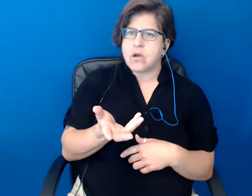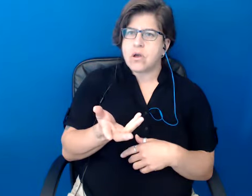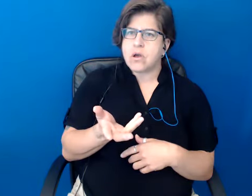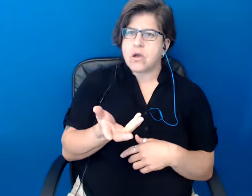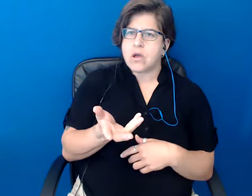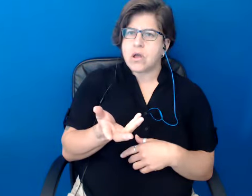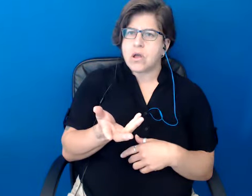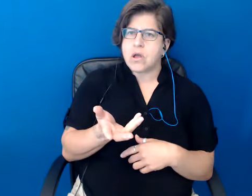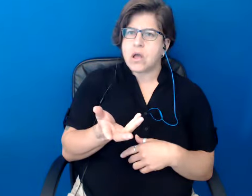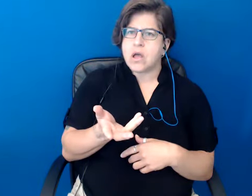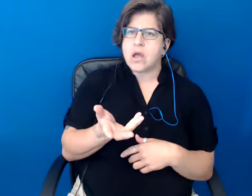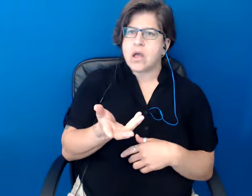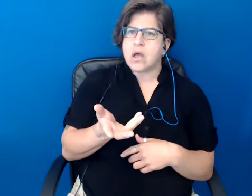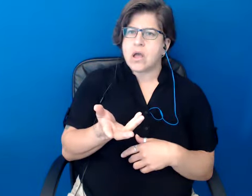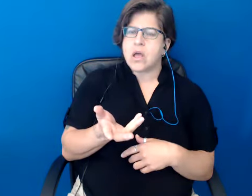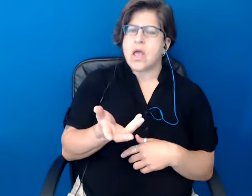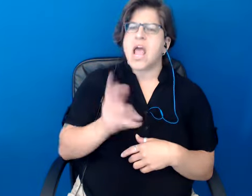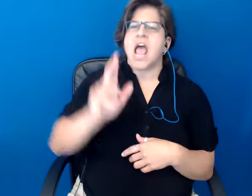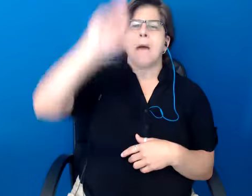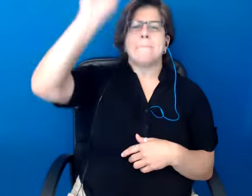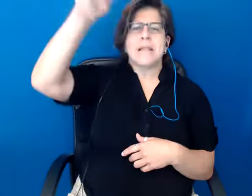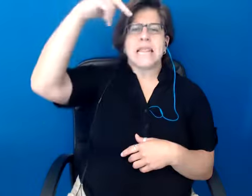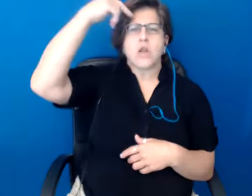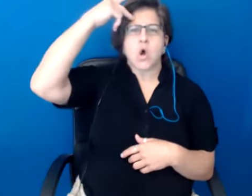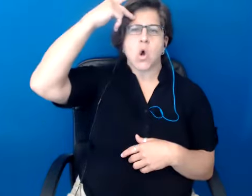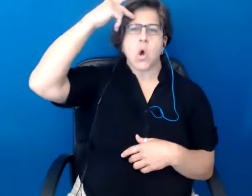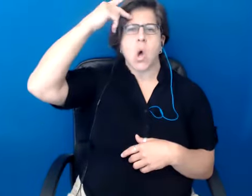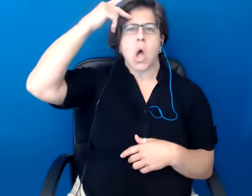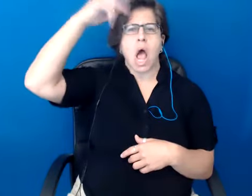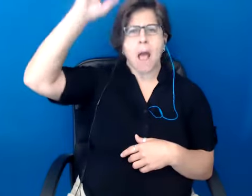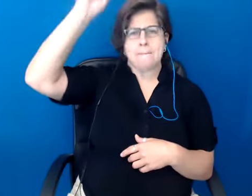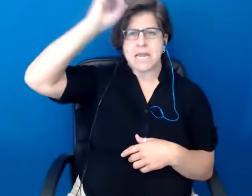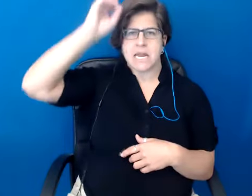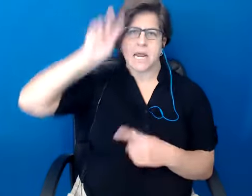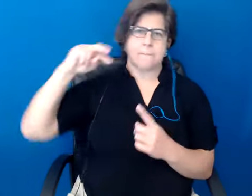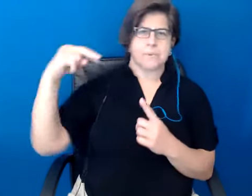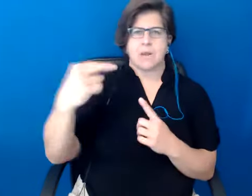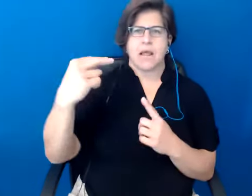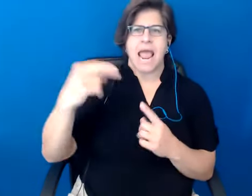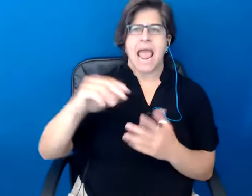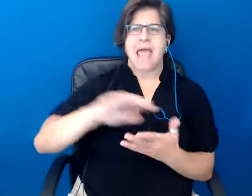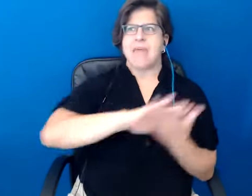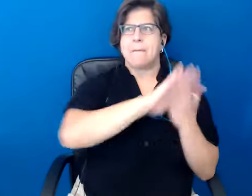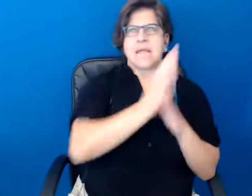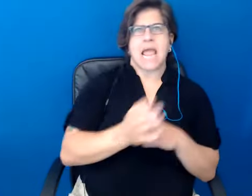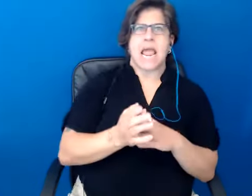it fall right there in our laps. The pejorative